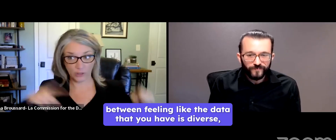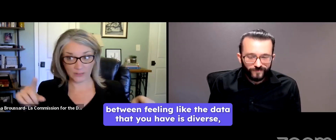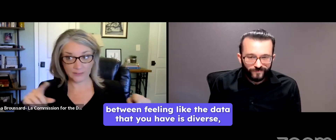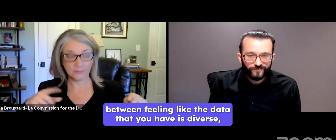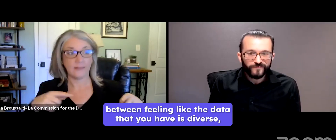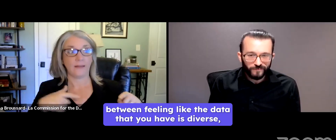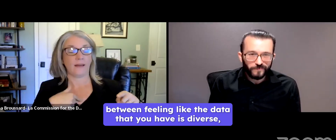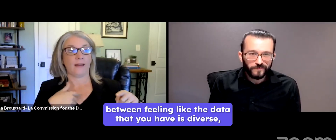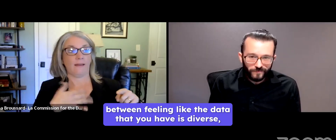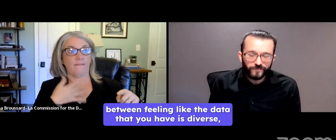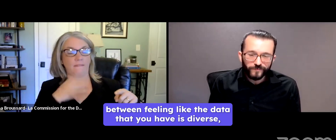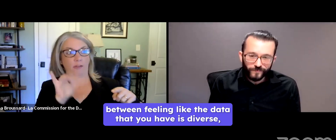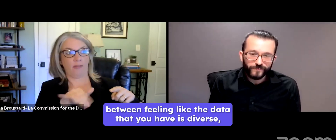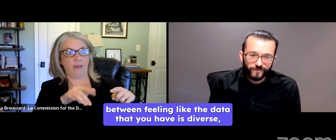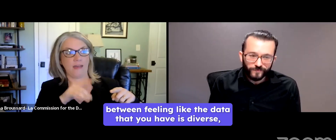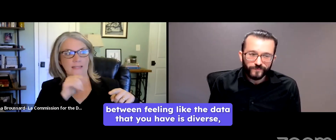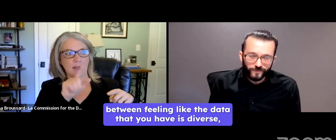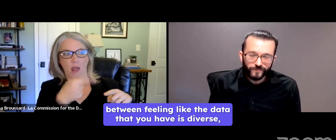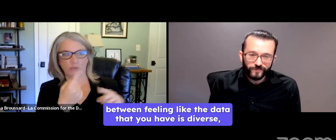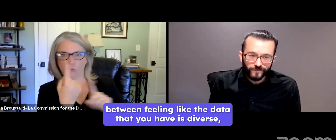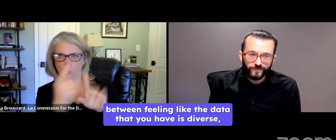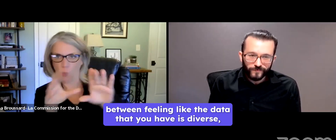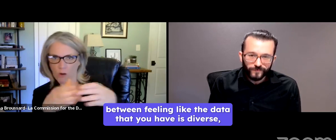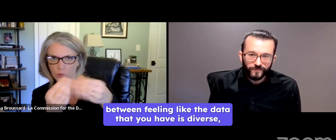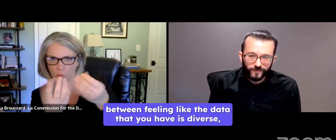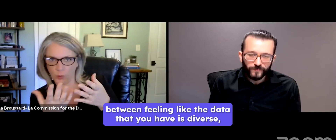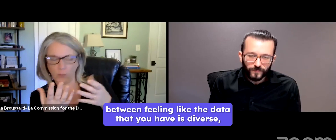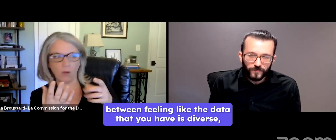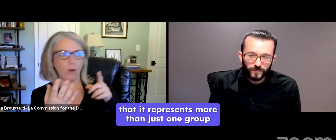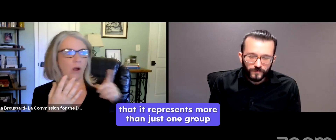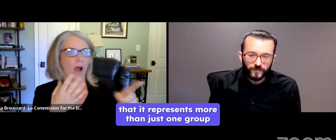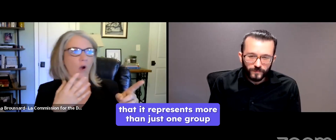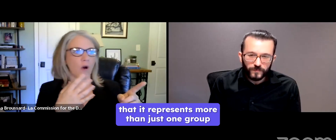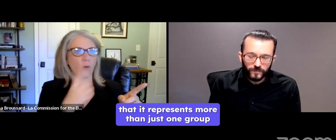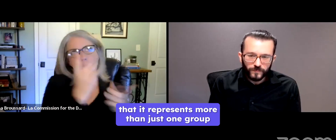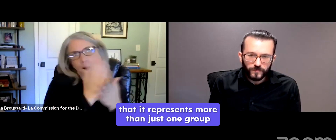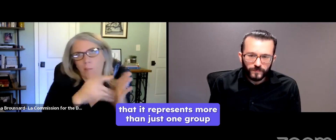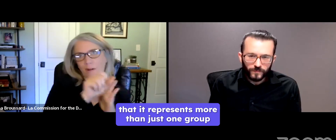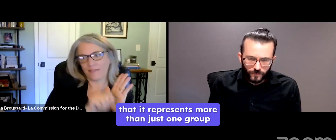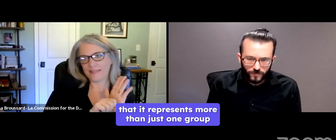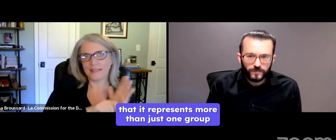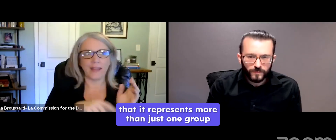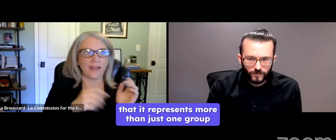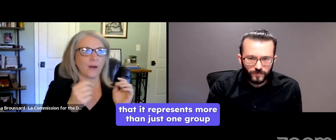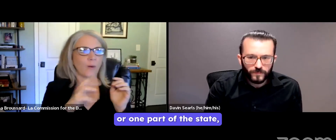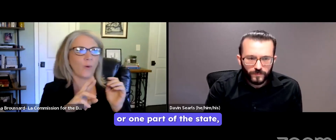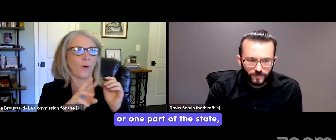between feeling like the data that you have is diverse, that it represents more than just one group or one